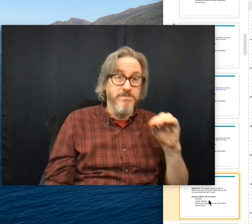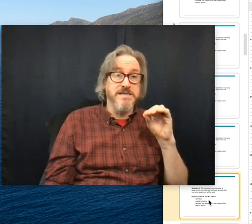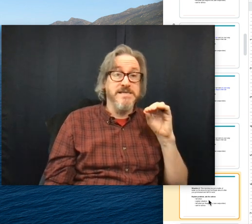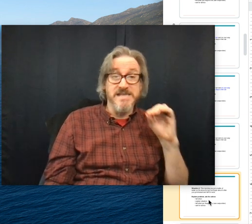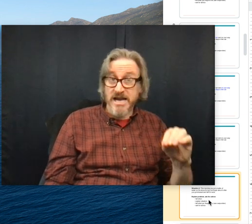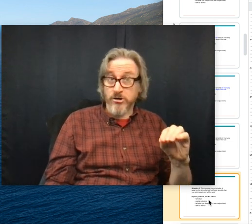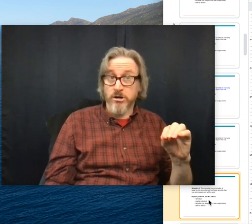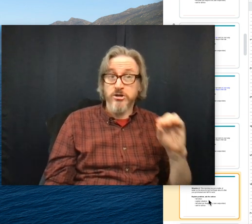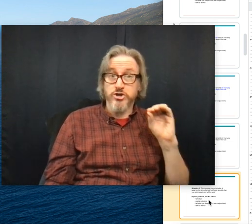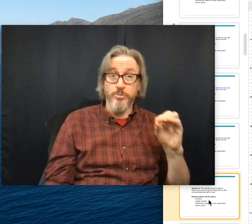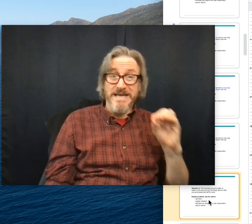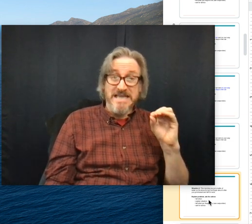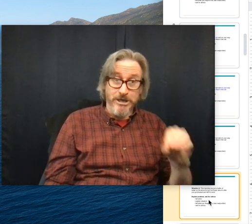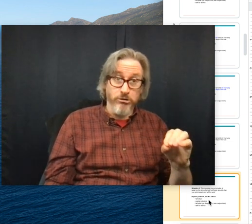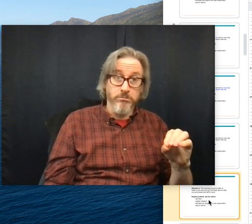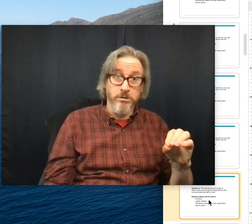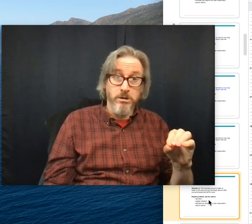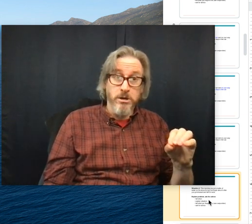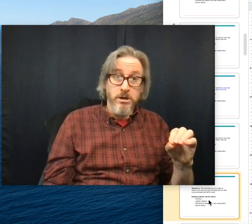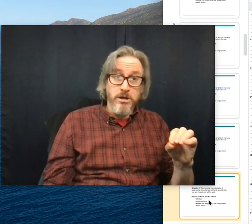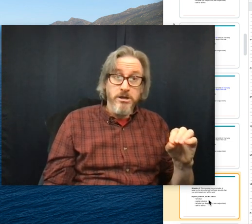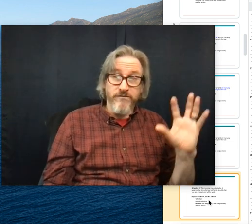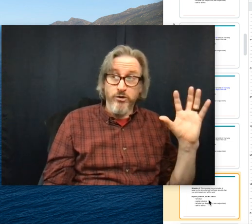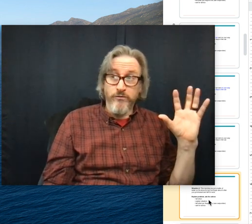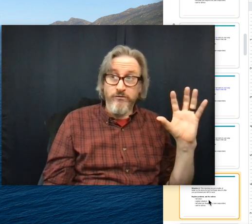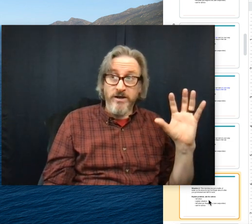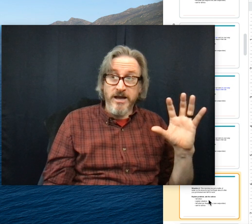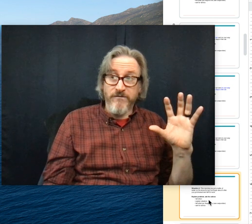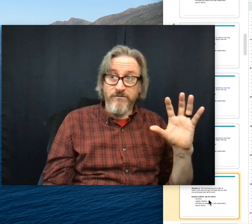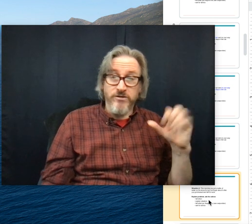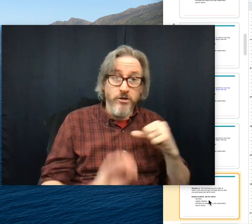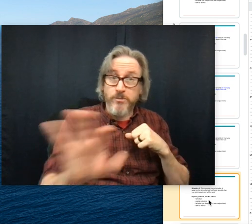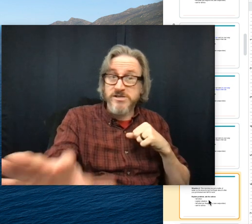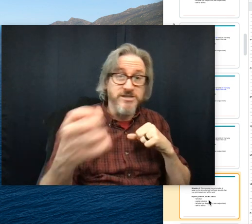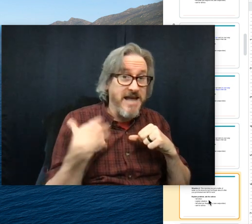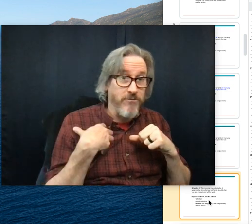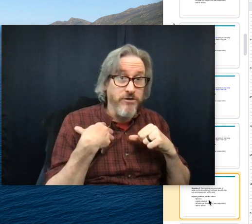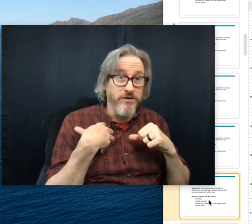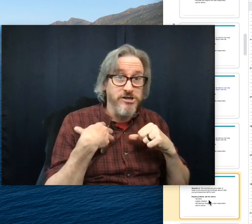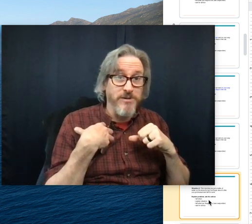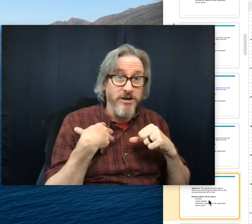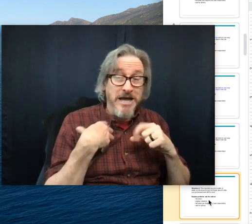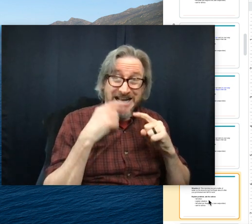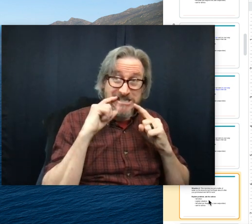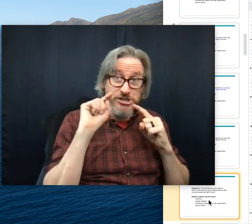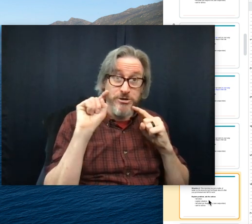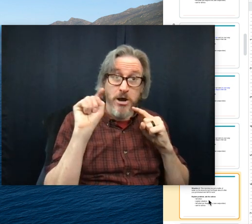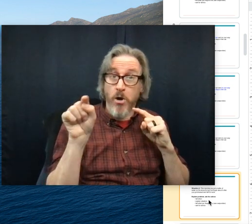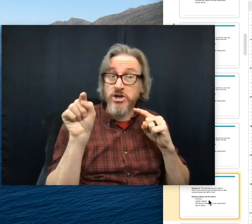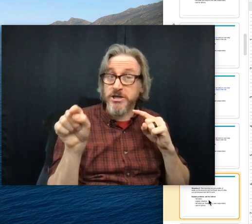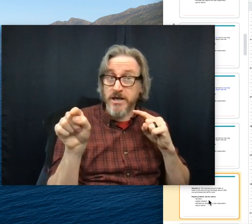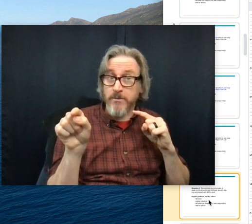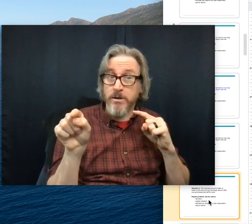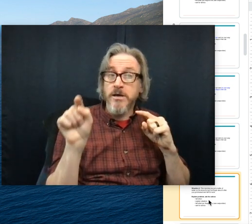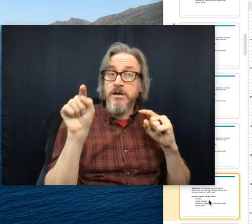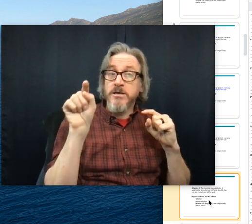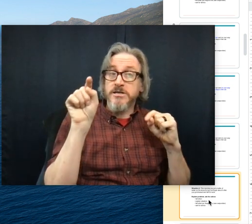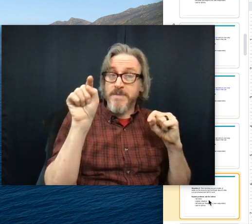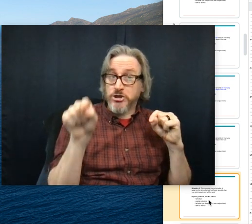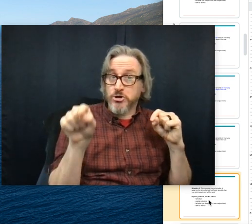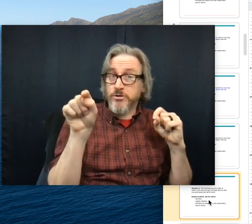always up to the signer to be clear. If the other person can't read your finger spelling, it's because you're not watching